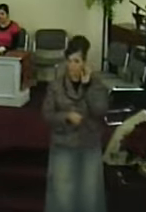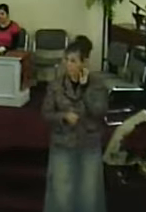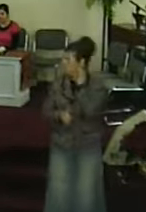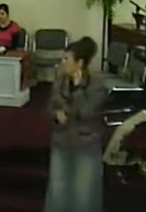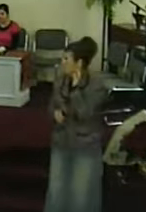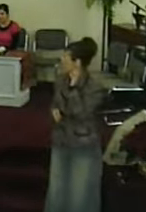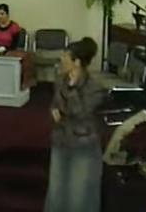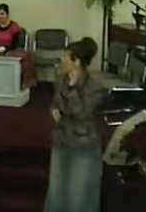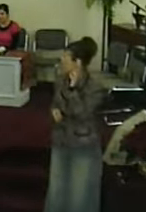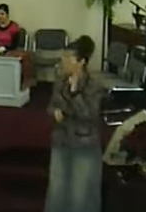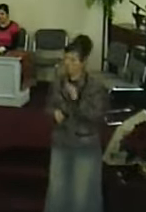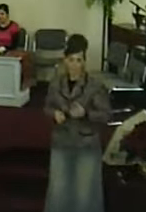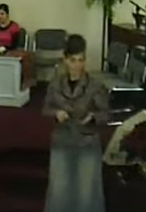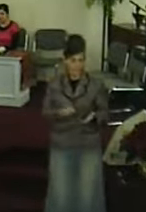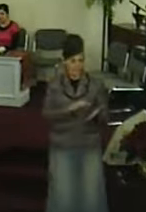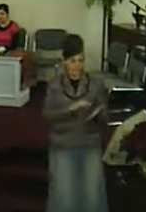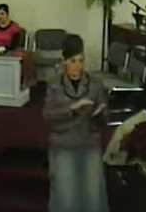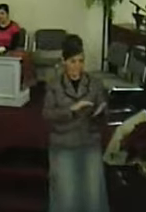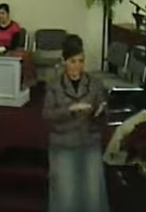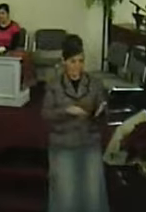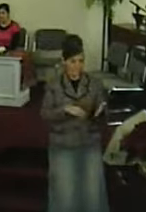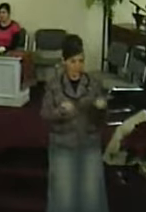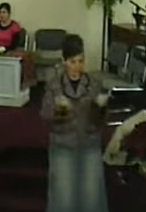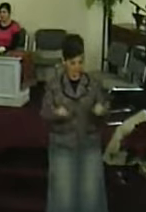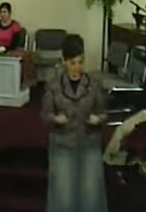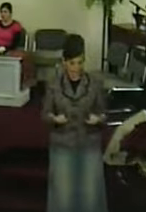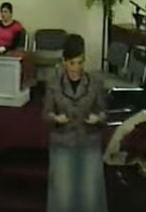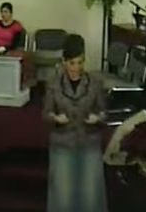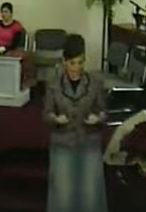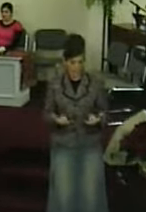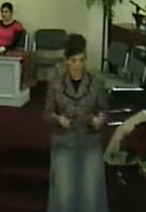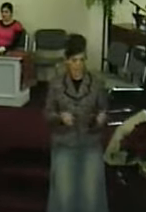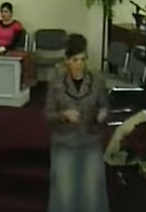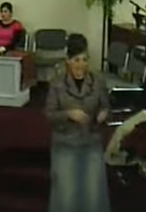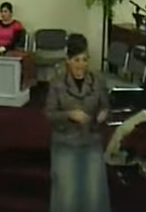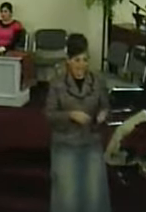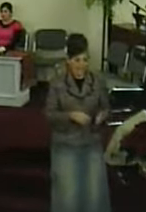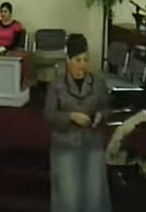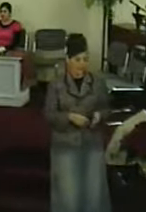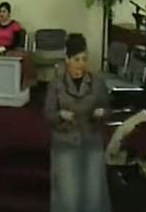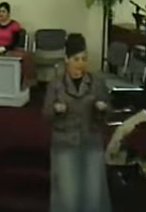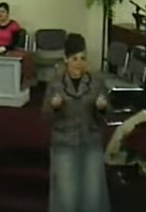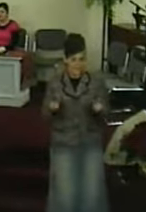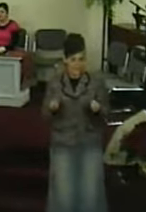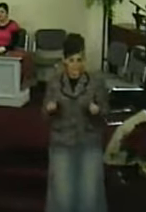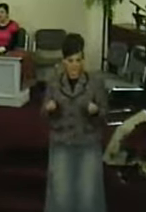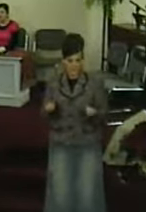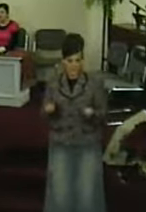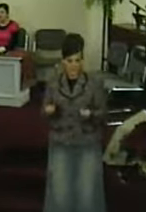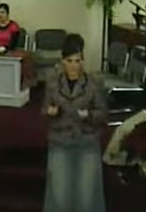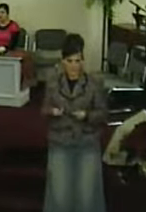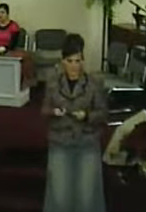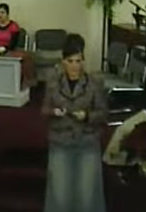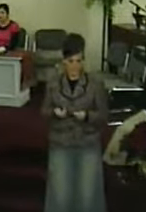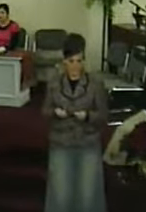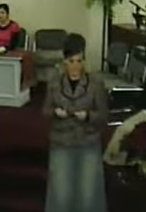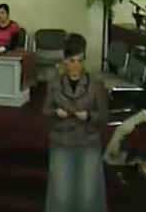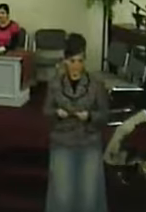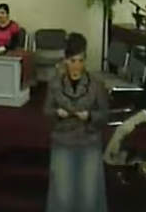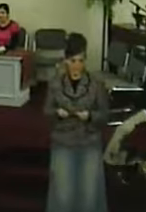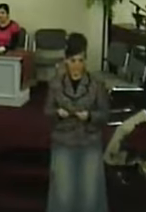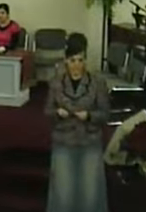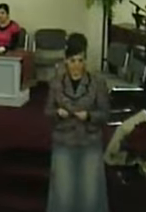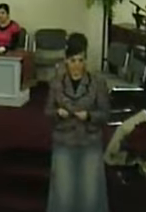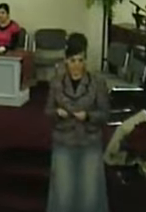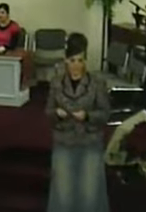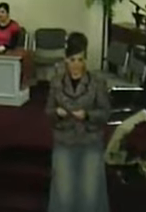then that money will be due the Sunday closest to the 15th. All right?